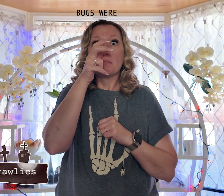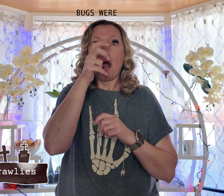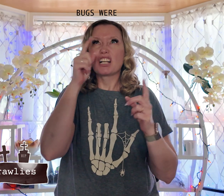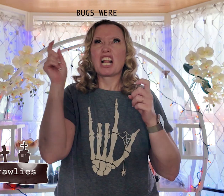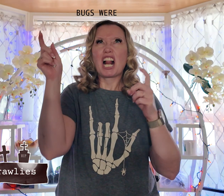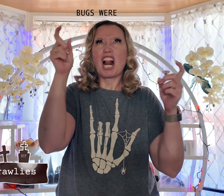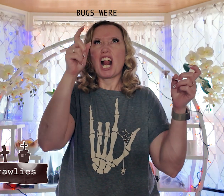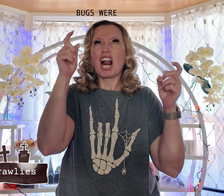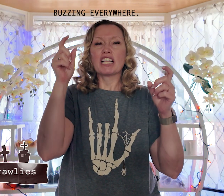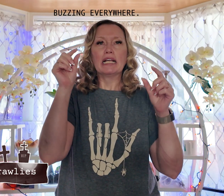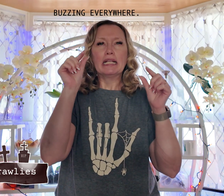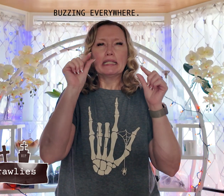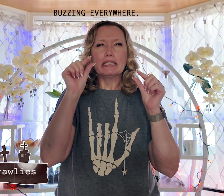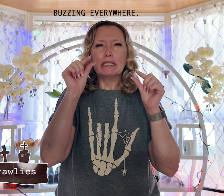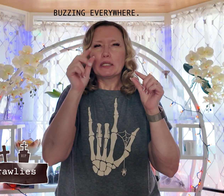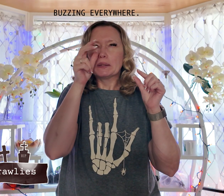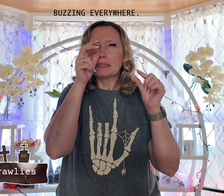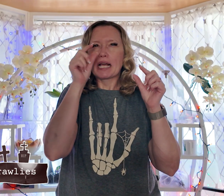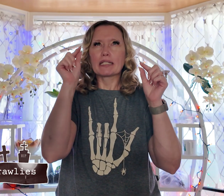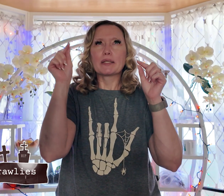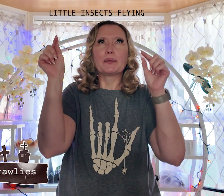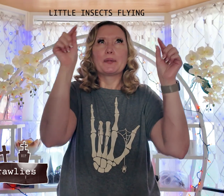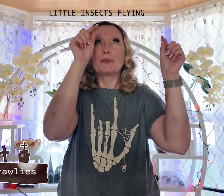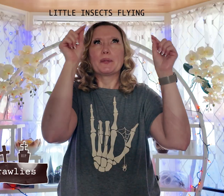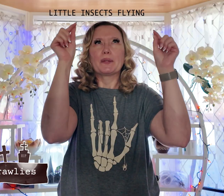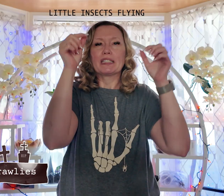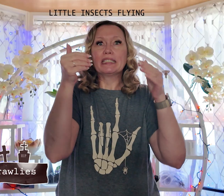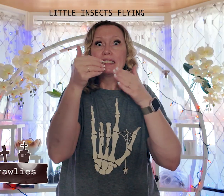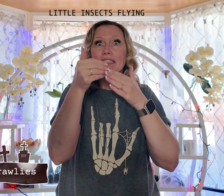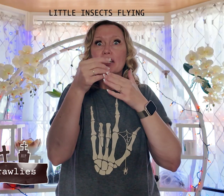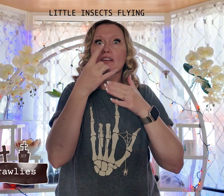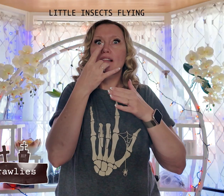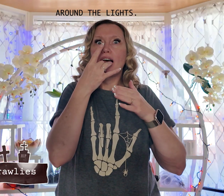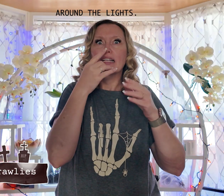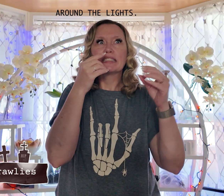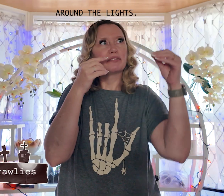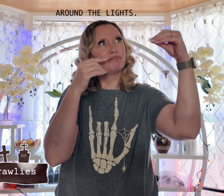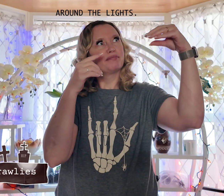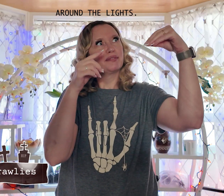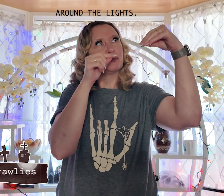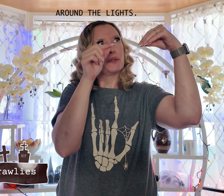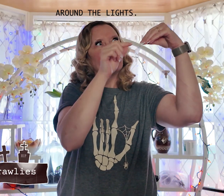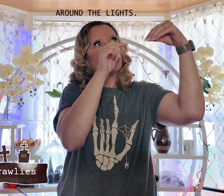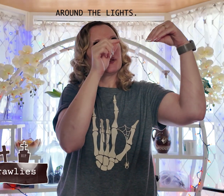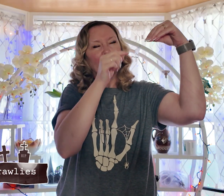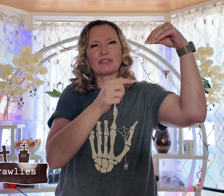Bugs were buzzing everywhere, little insects flying around the lights.